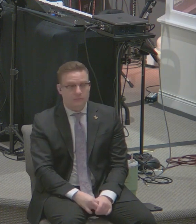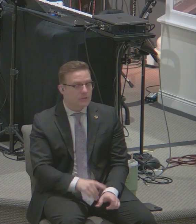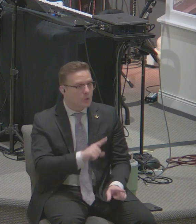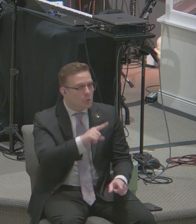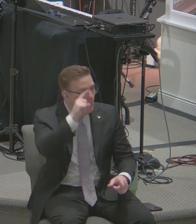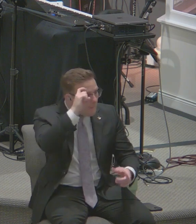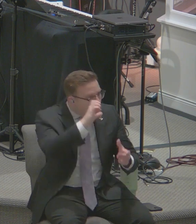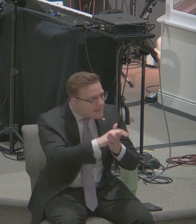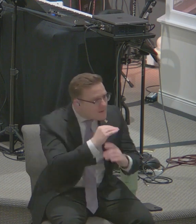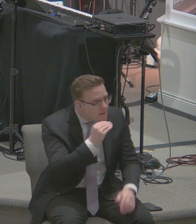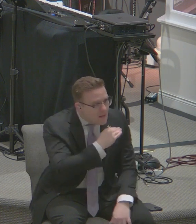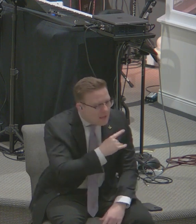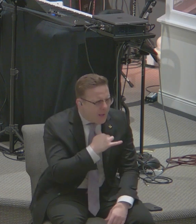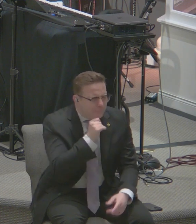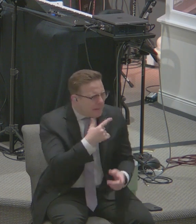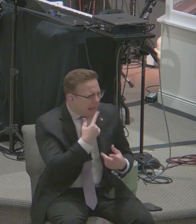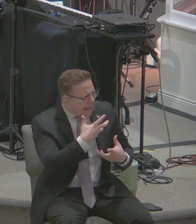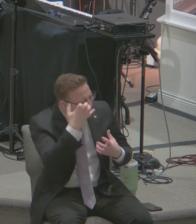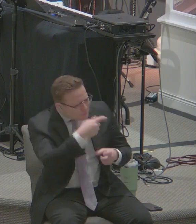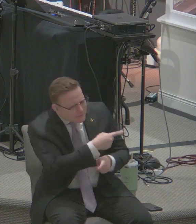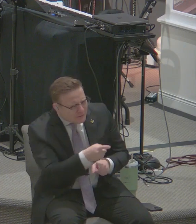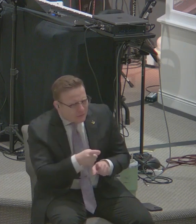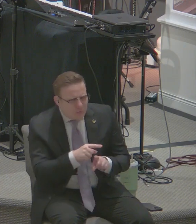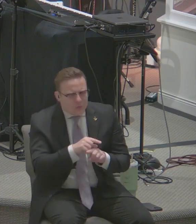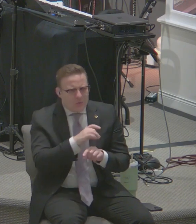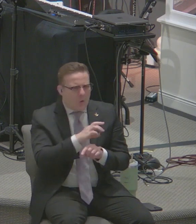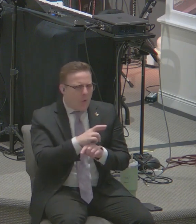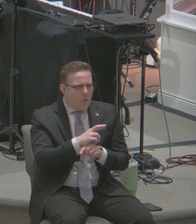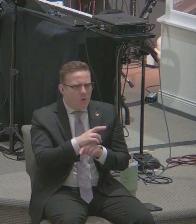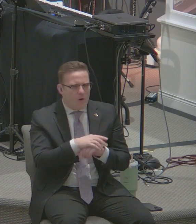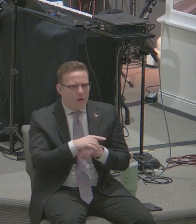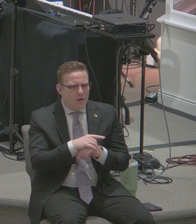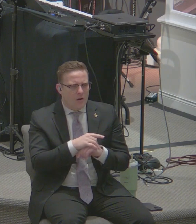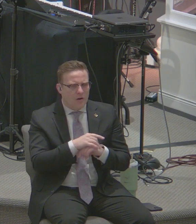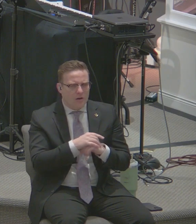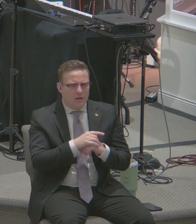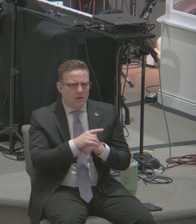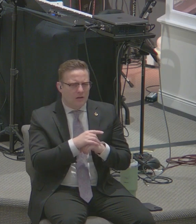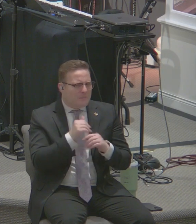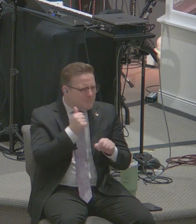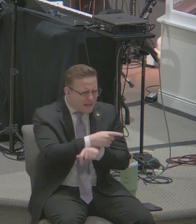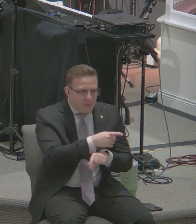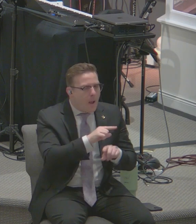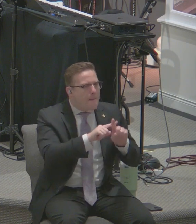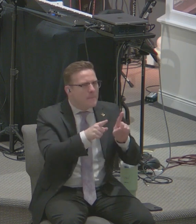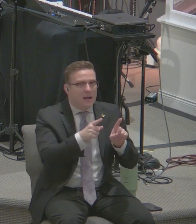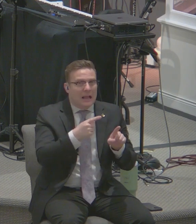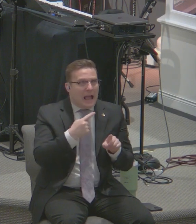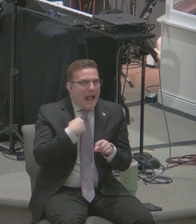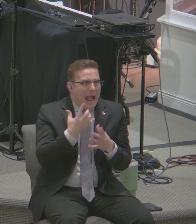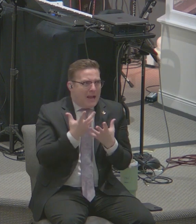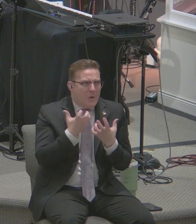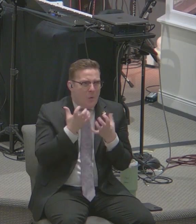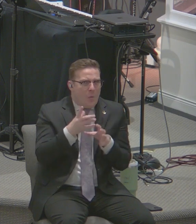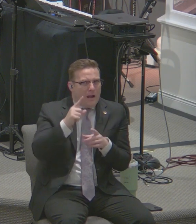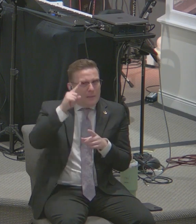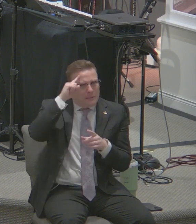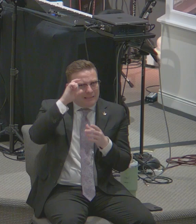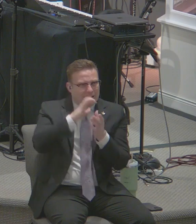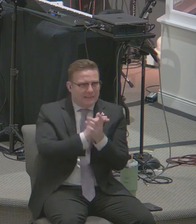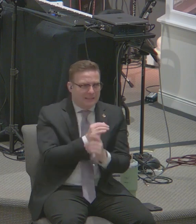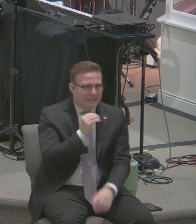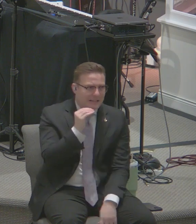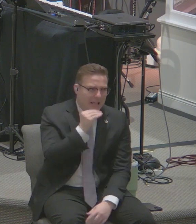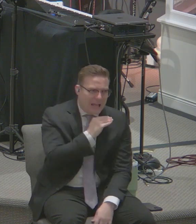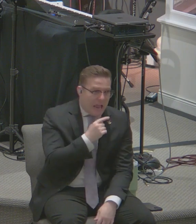I'm not saying that with any anger or satisfaction. I don't want to be deceived. That's part